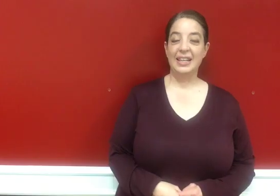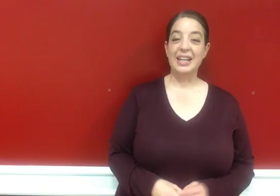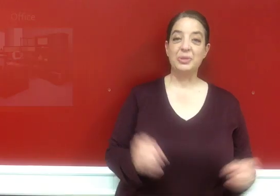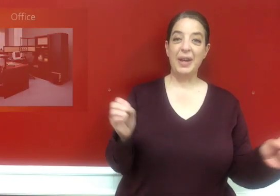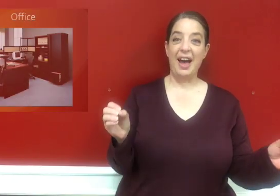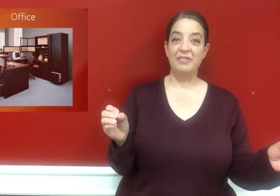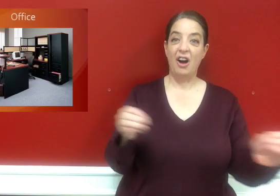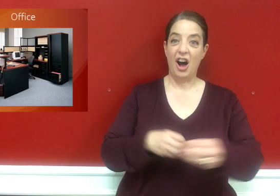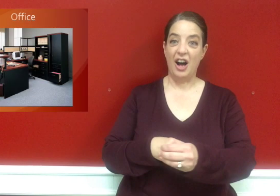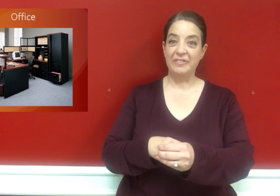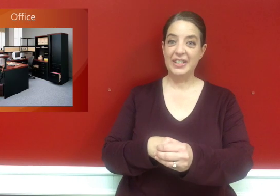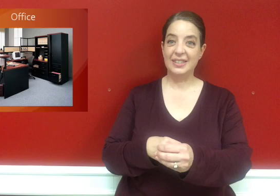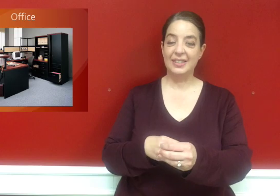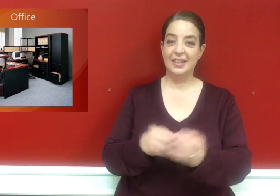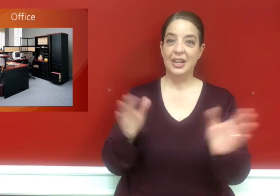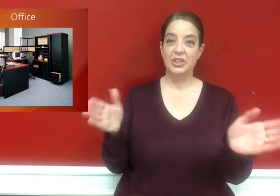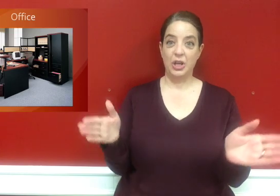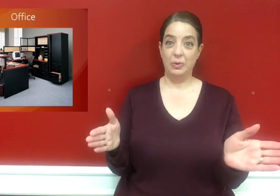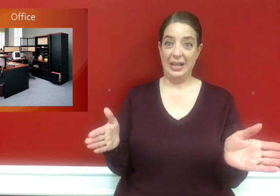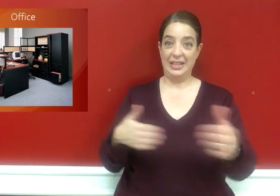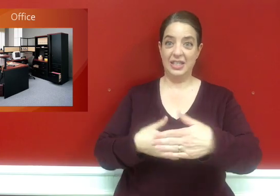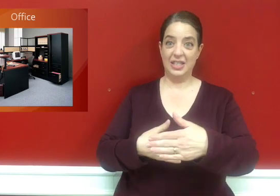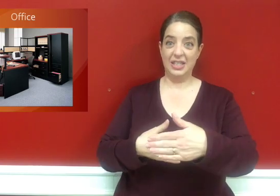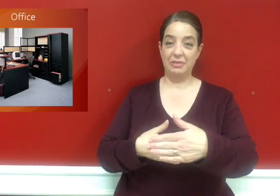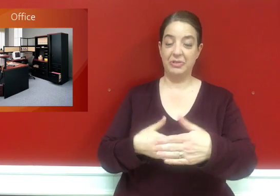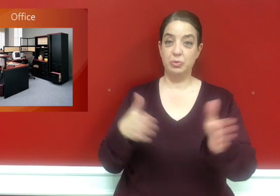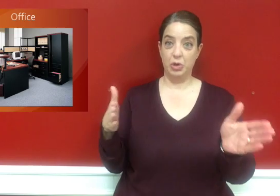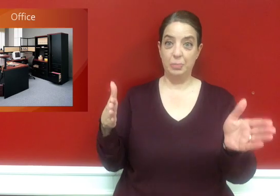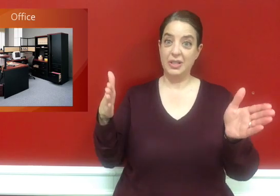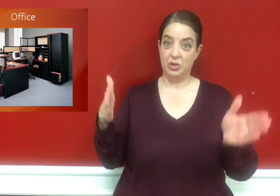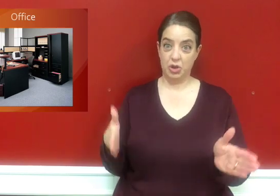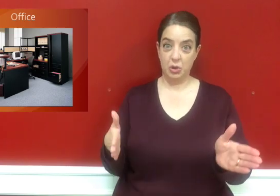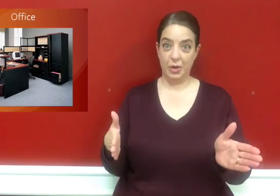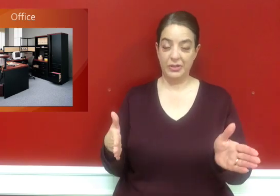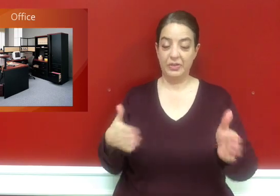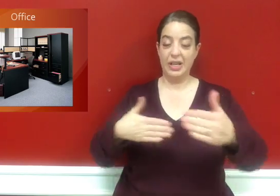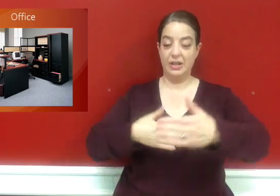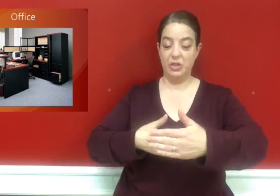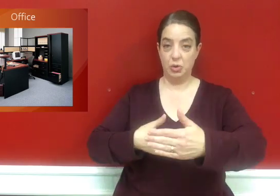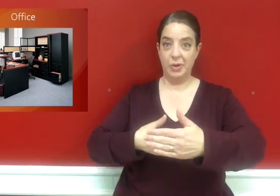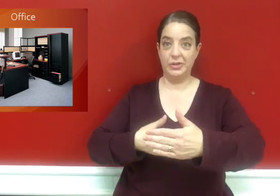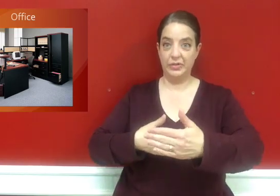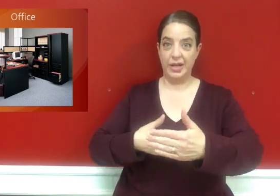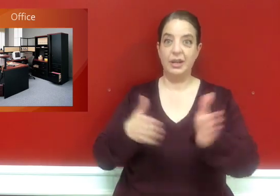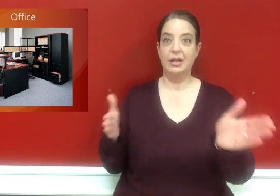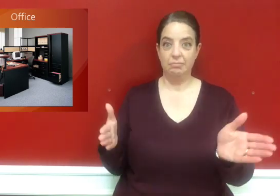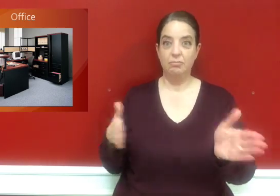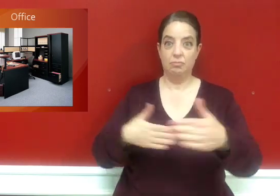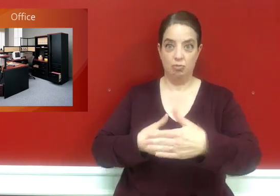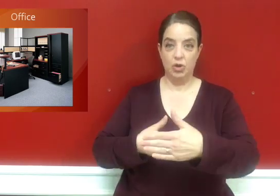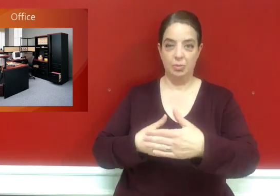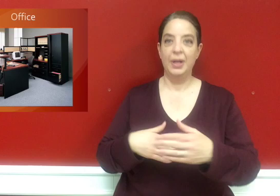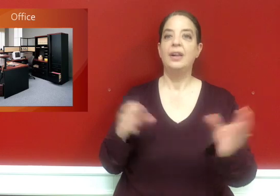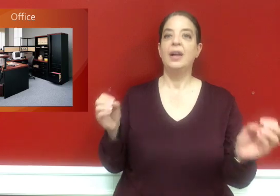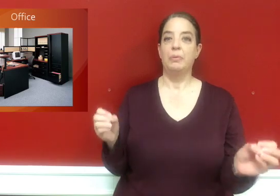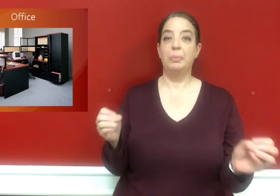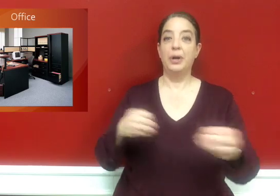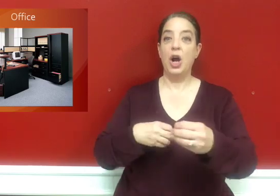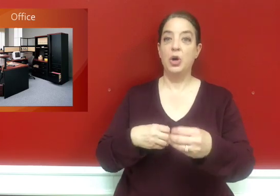Next we have office. So like this is the sign for room because there's two walls over here and two walls over there. Room. If we put O's